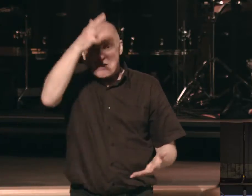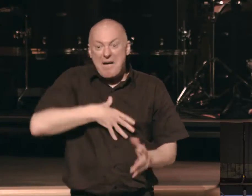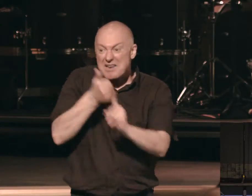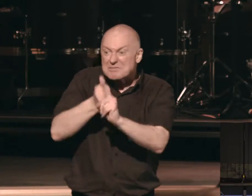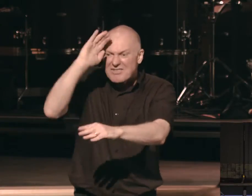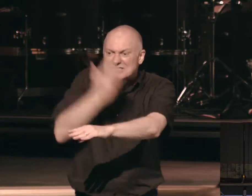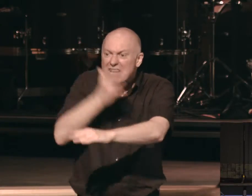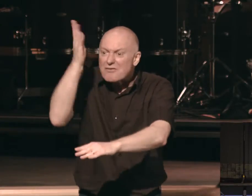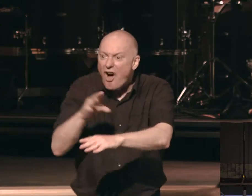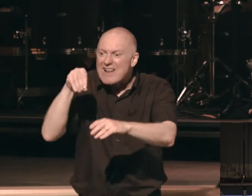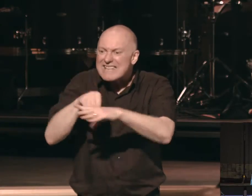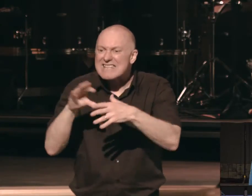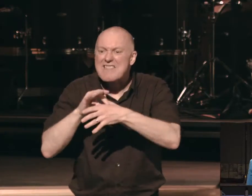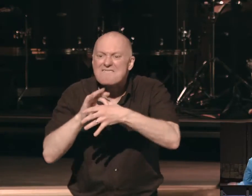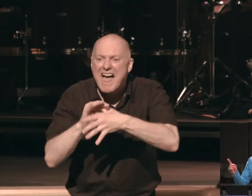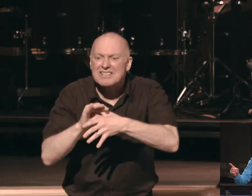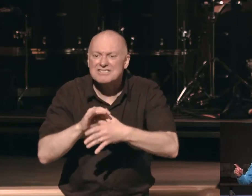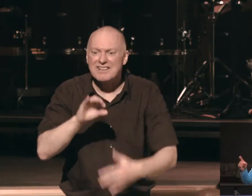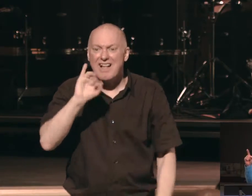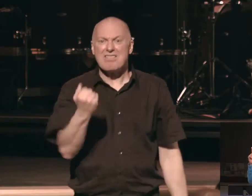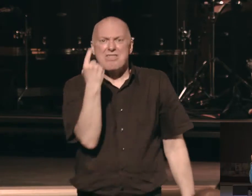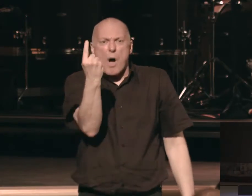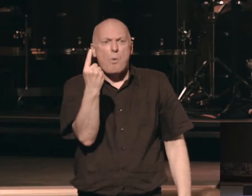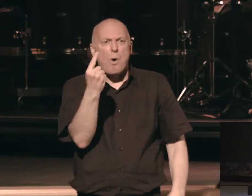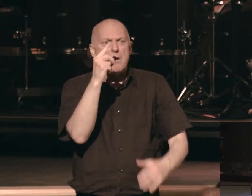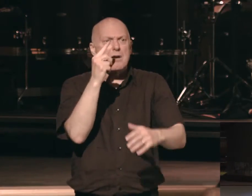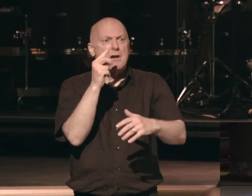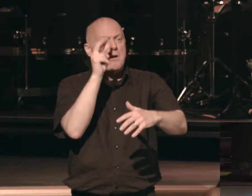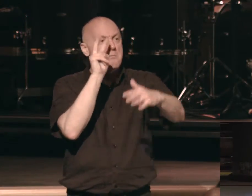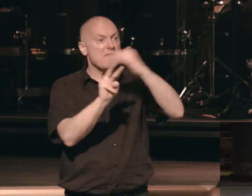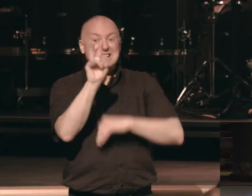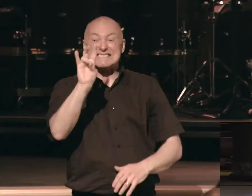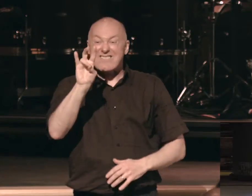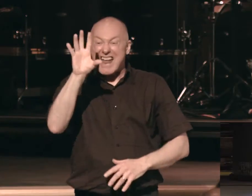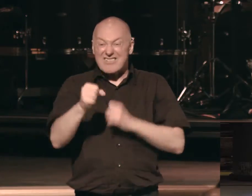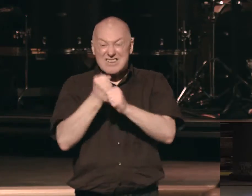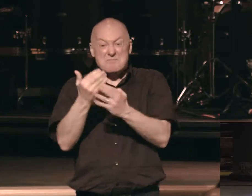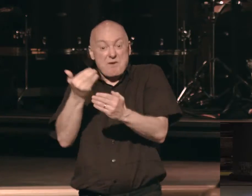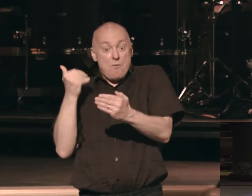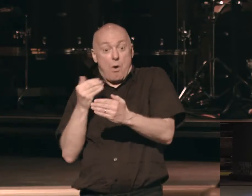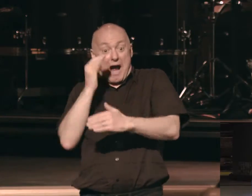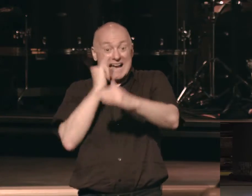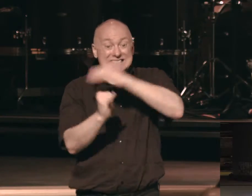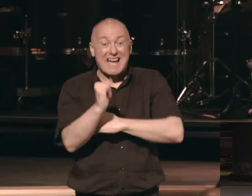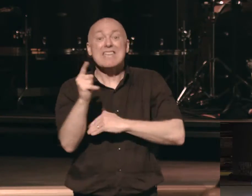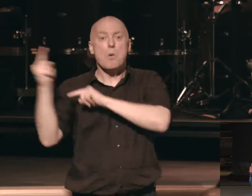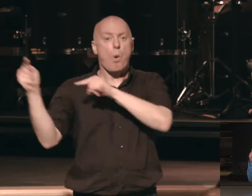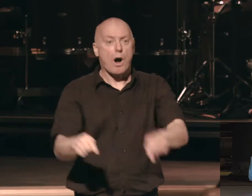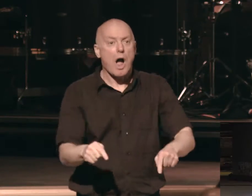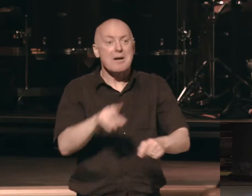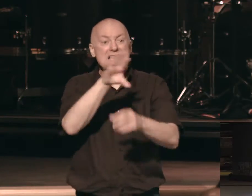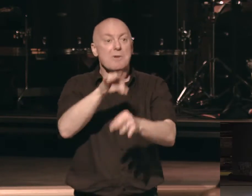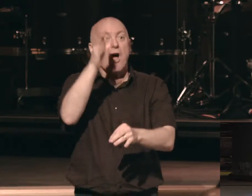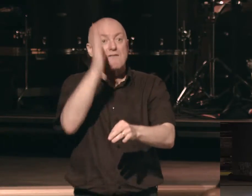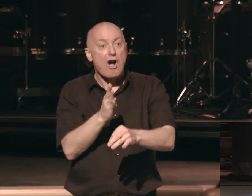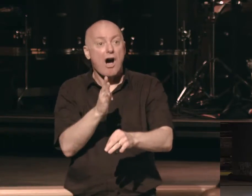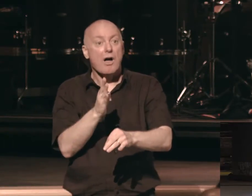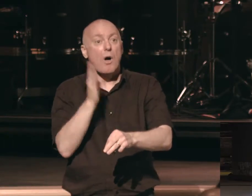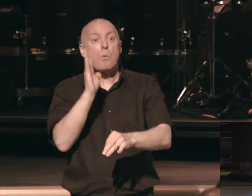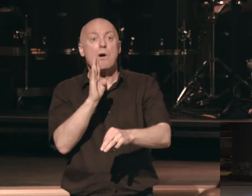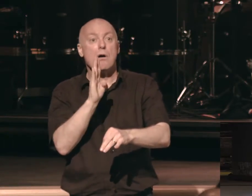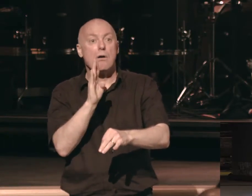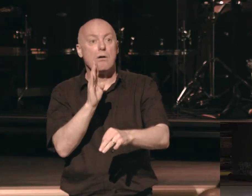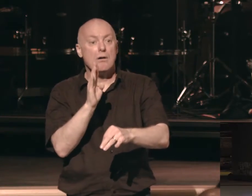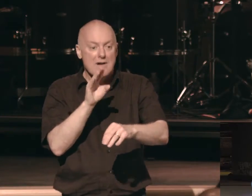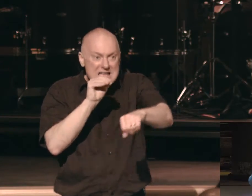Son of God in the flesh. The one who is a prophesied 700 years before by Isaiah that he would come in the Spirit of God